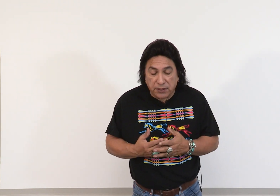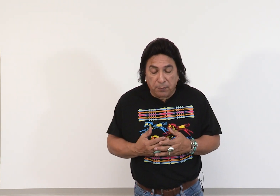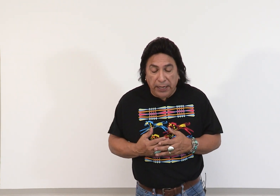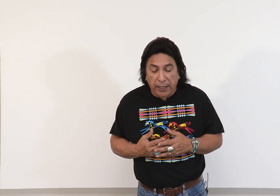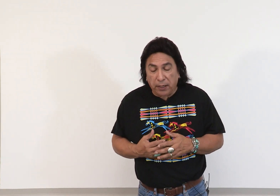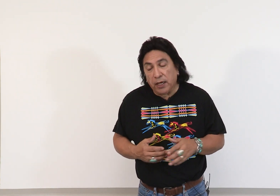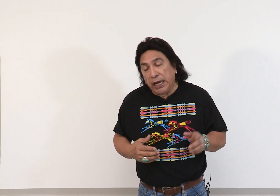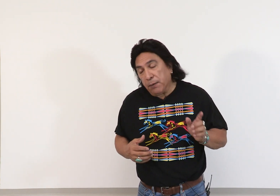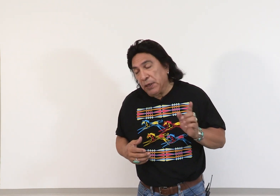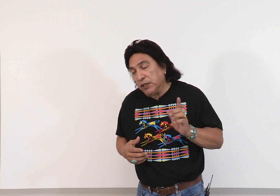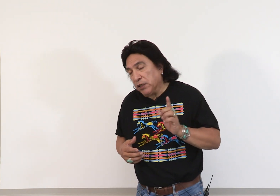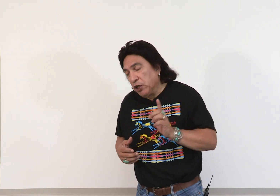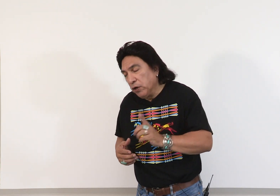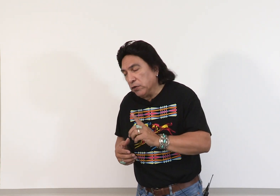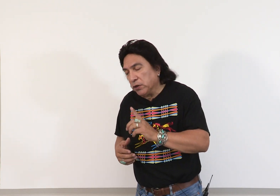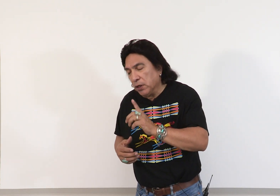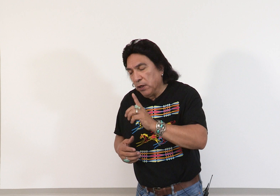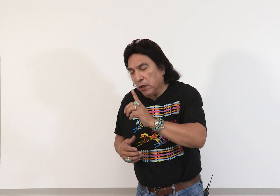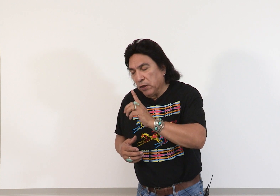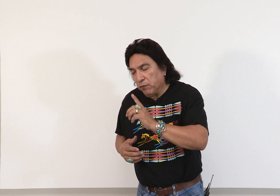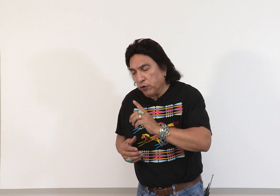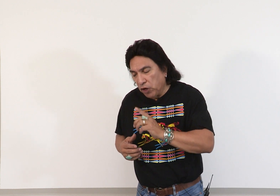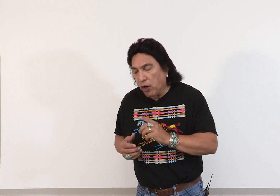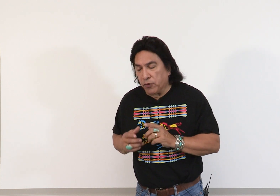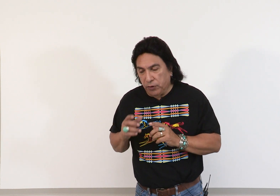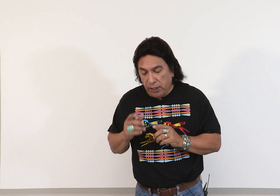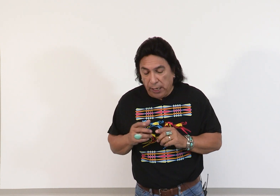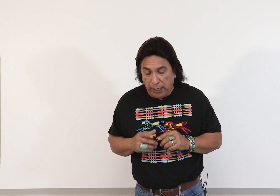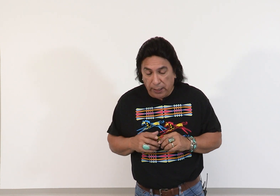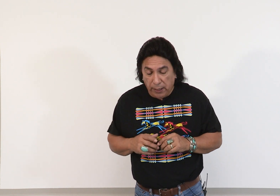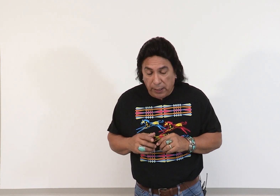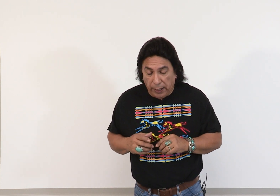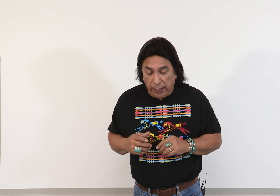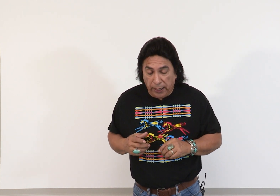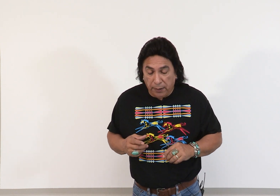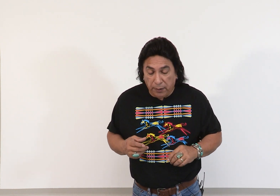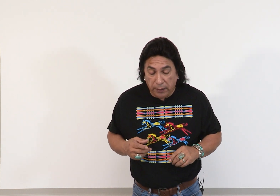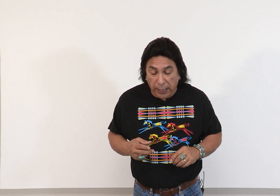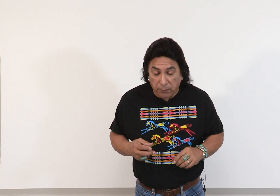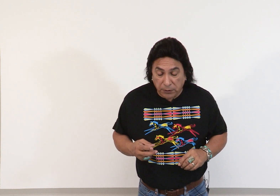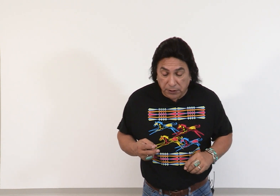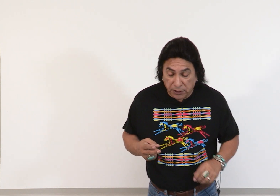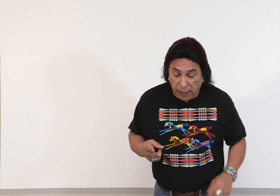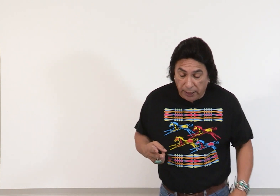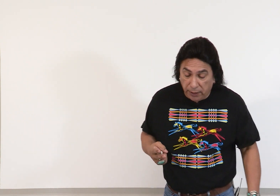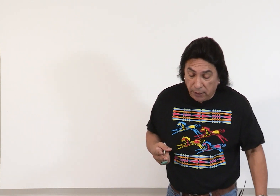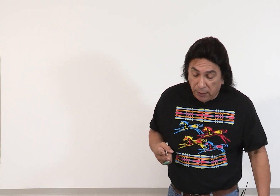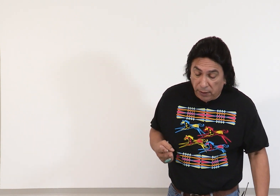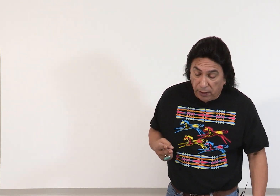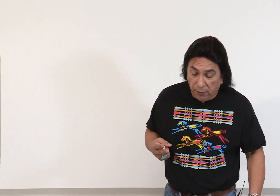medicine man can be used for doctor today, and that was a sign of